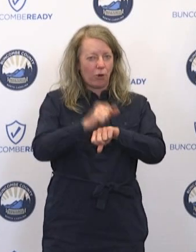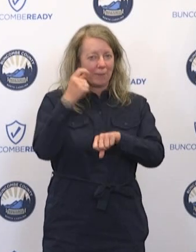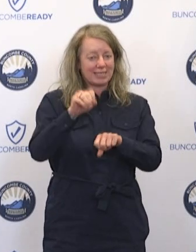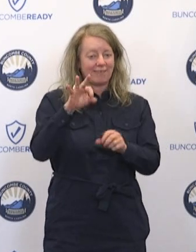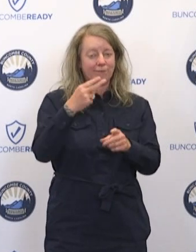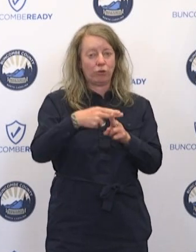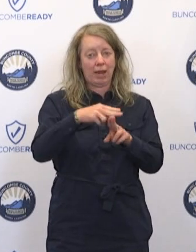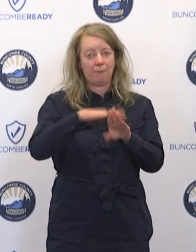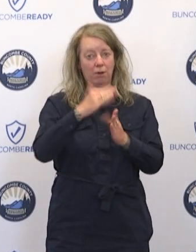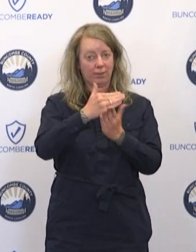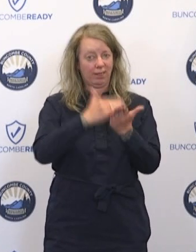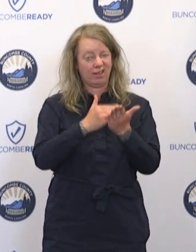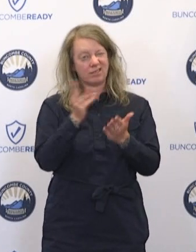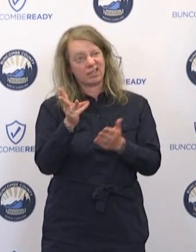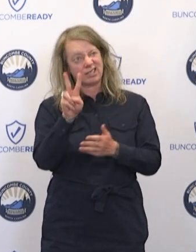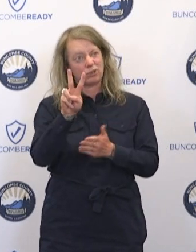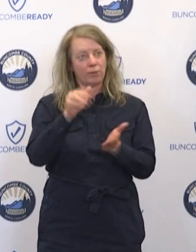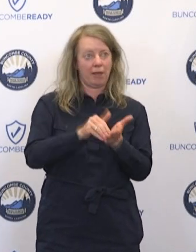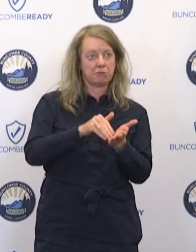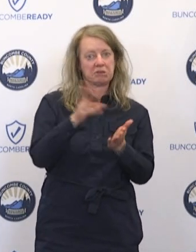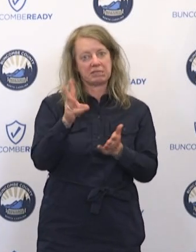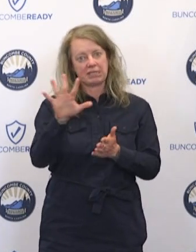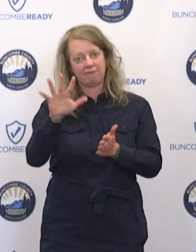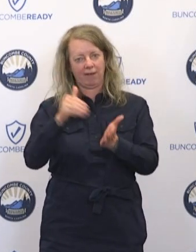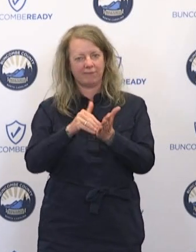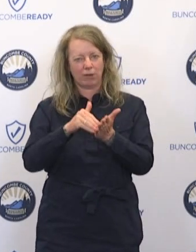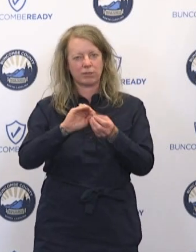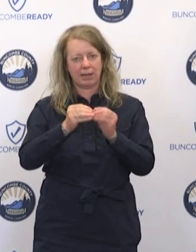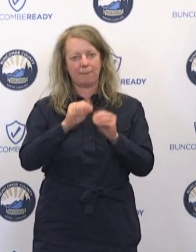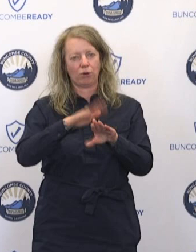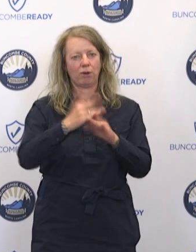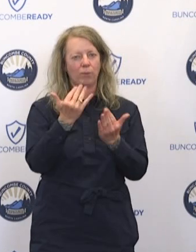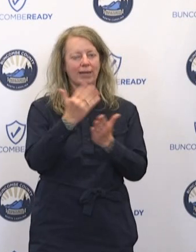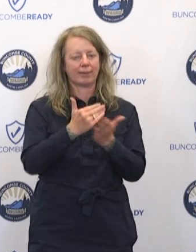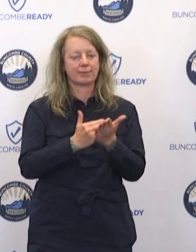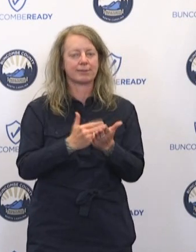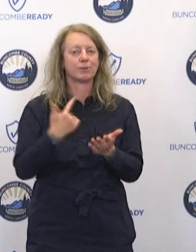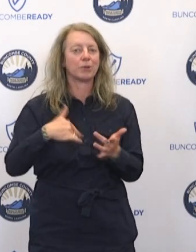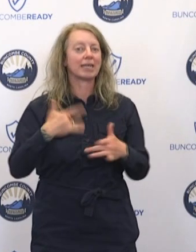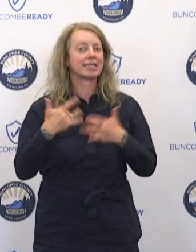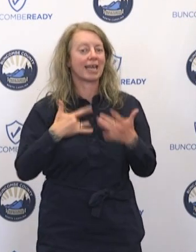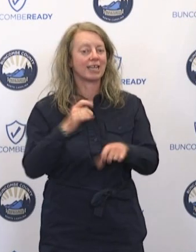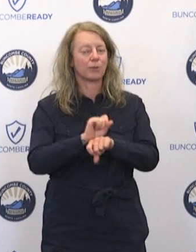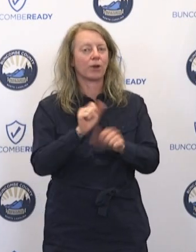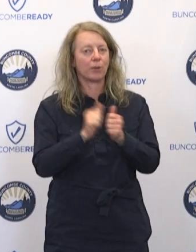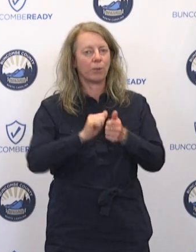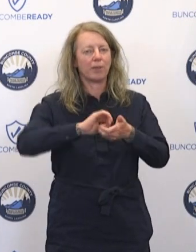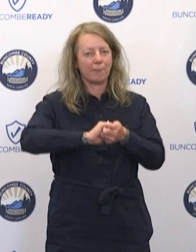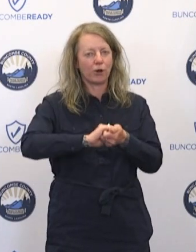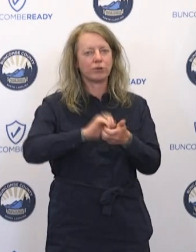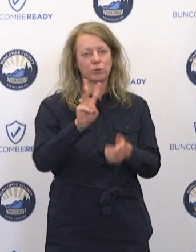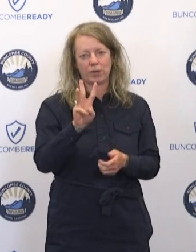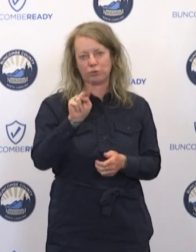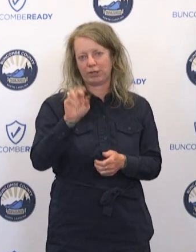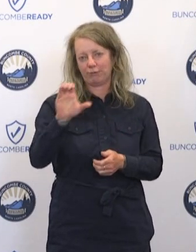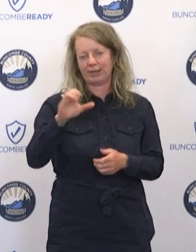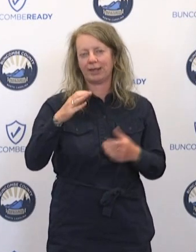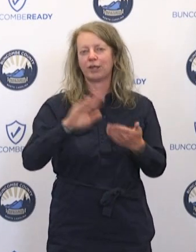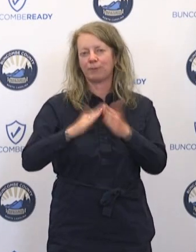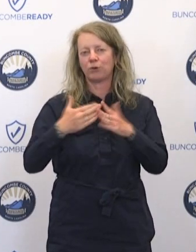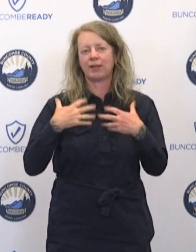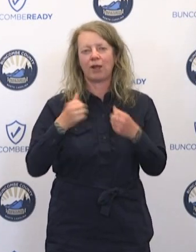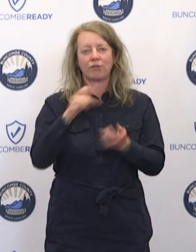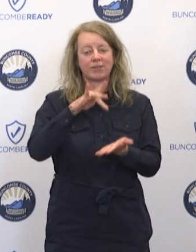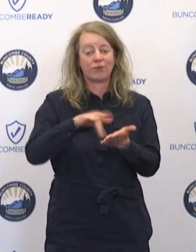to 65,000 range. We are excited to be working with our partners at Western North Carolina Community Health Center this